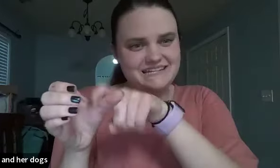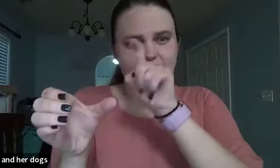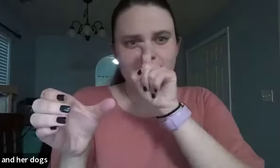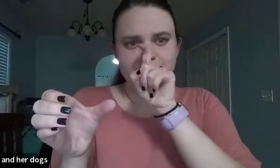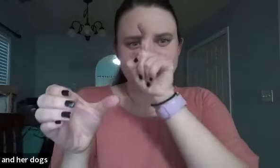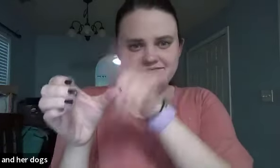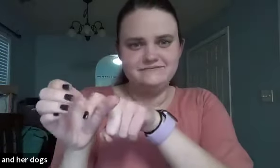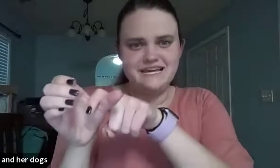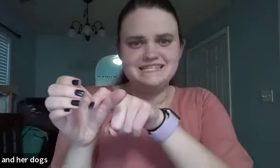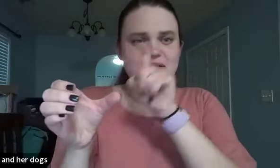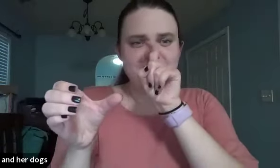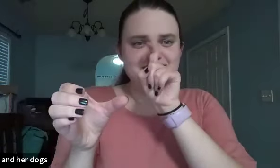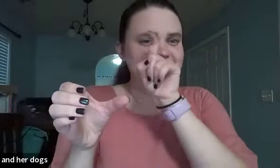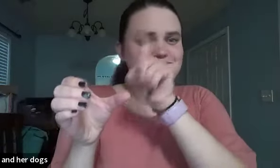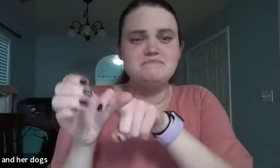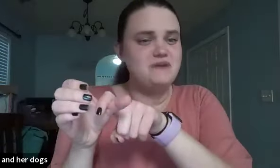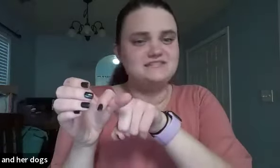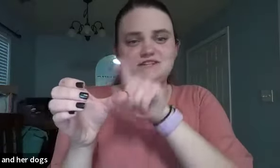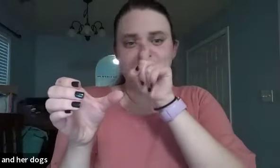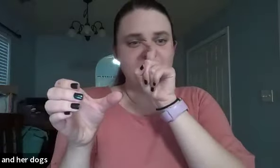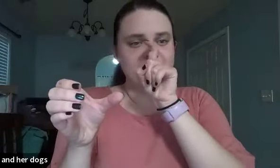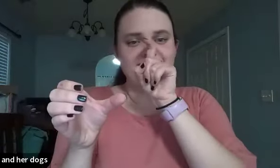into the cup. That's like that's my best visual of that.